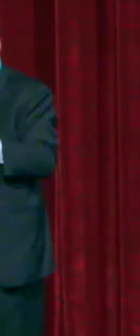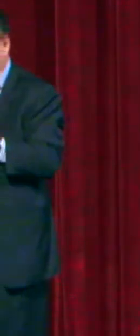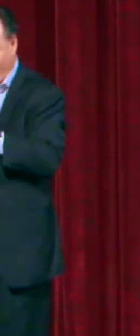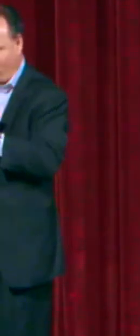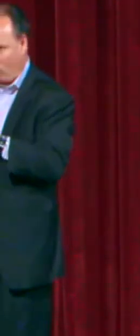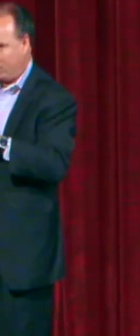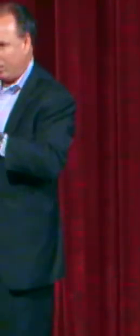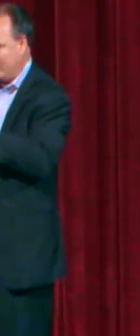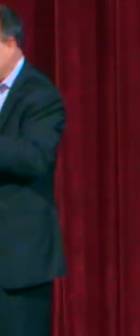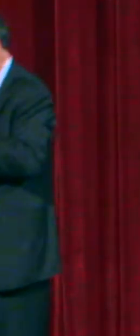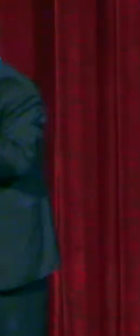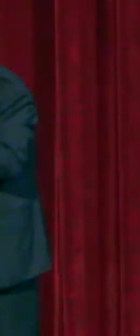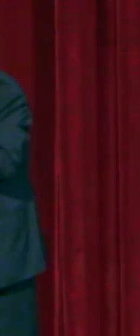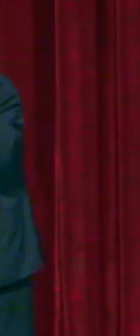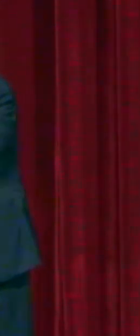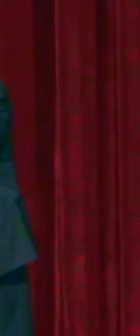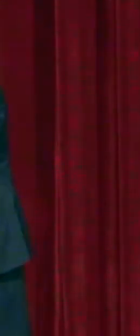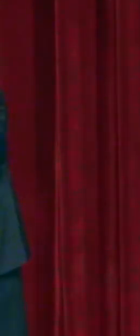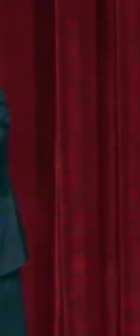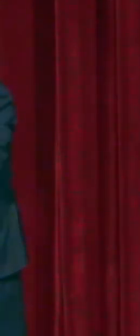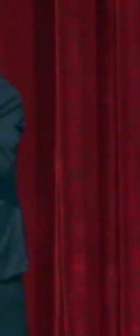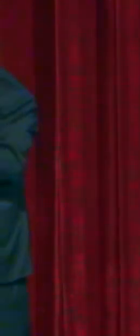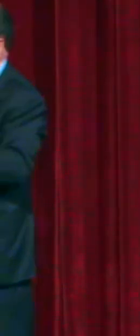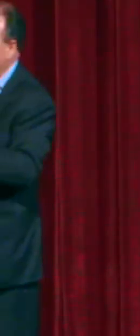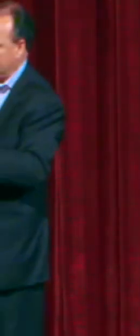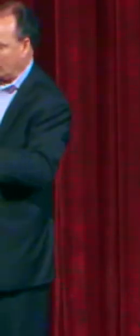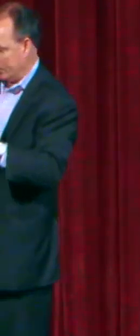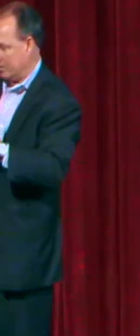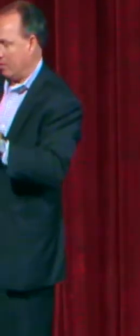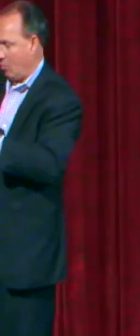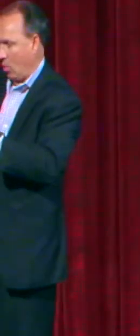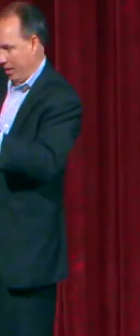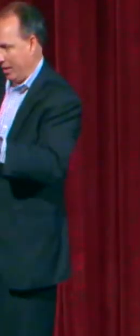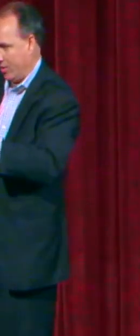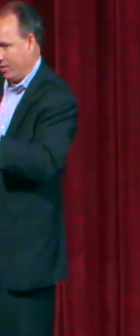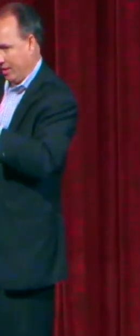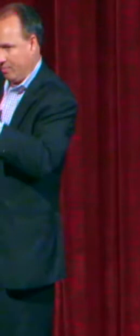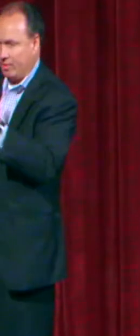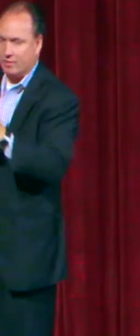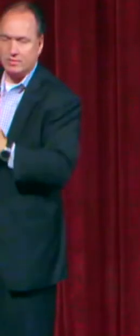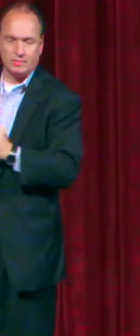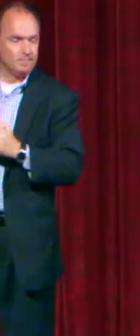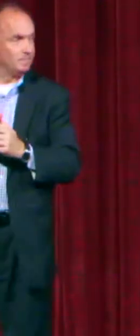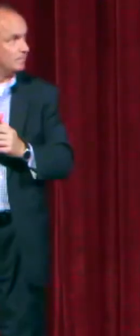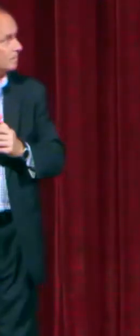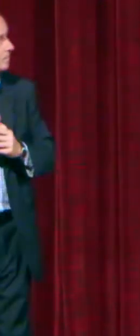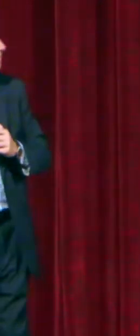to target some things that may need addressed here in the buildings.